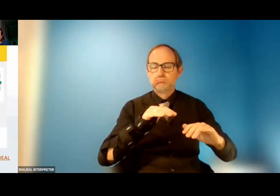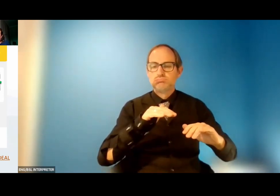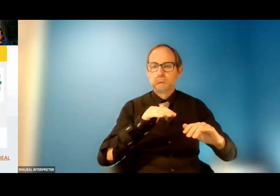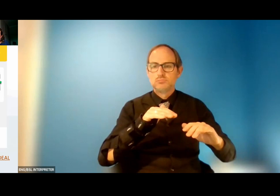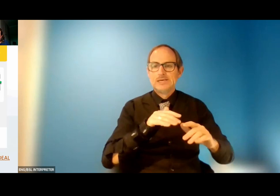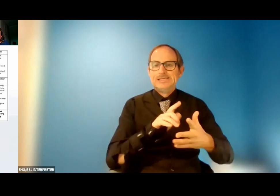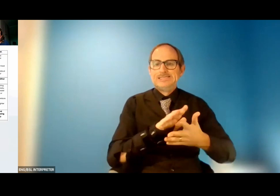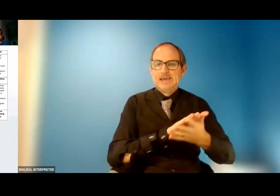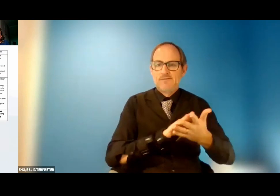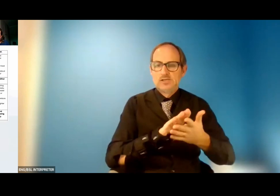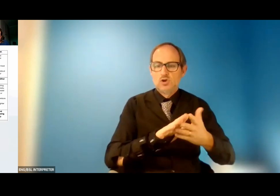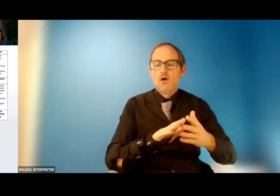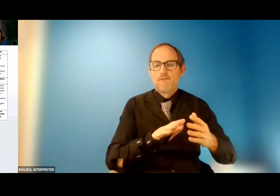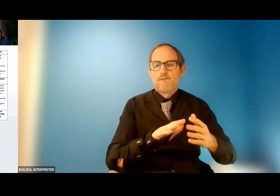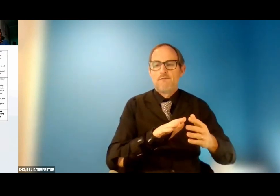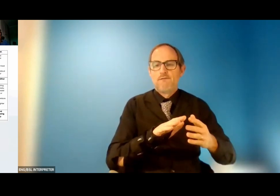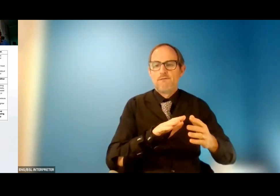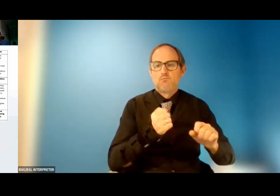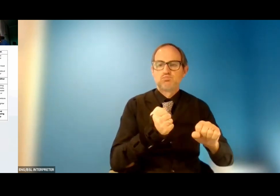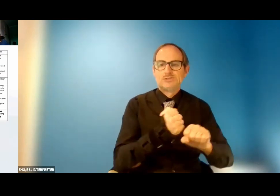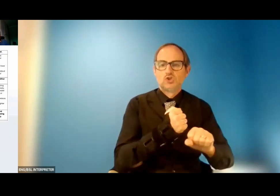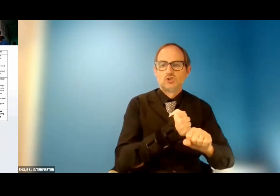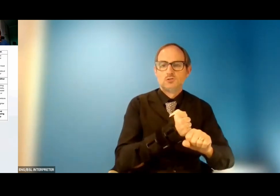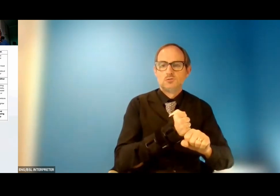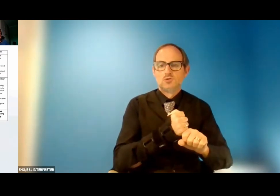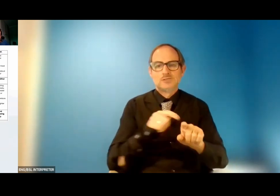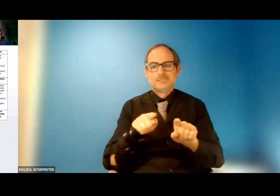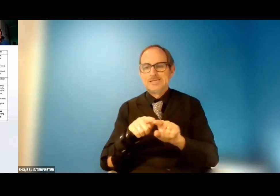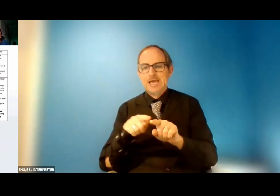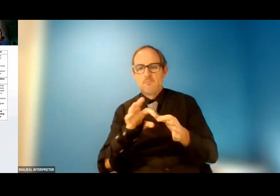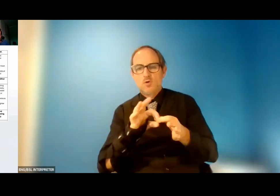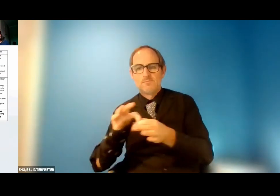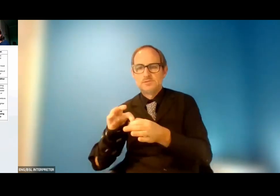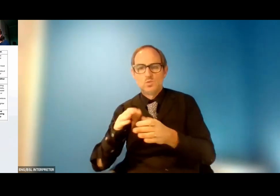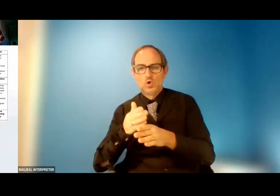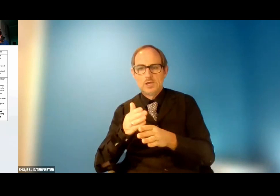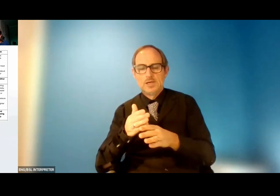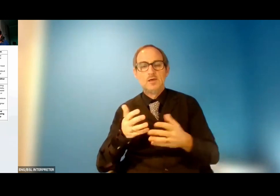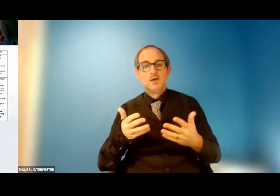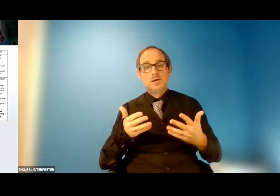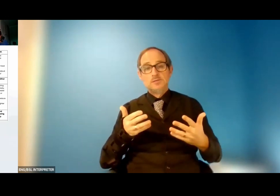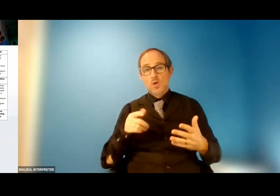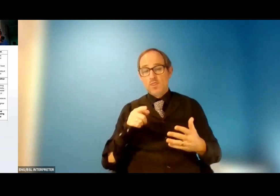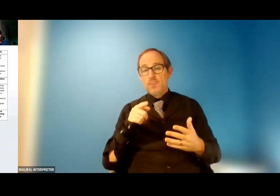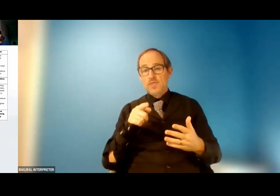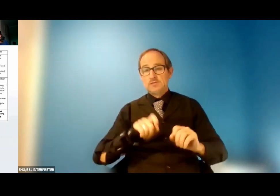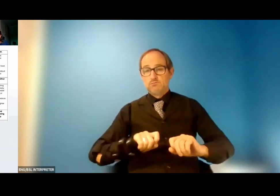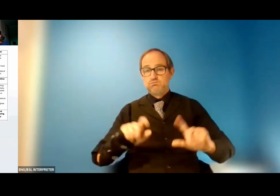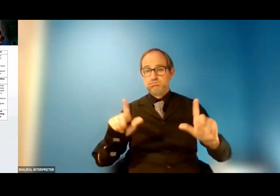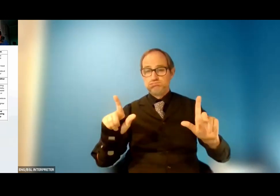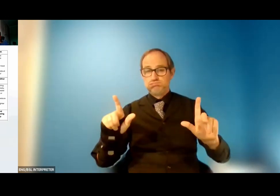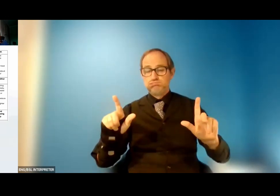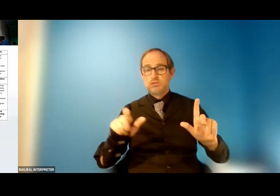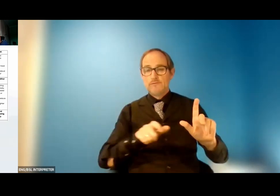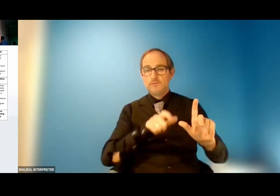quickly move on to in the next slides. So these are the real substance of our collaborative